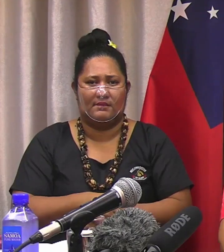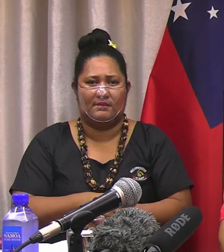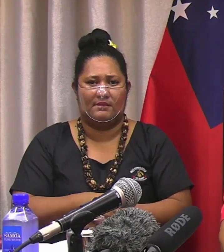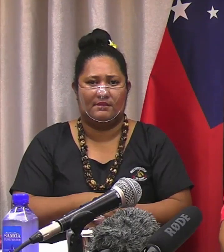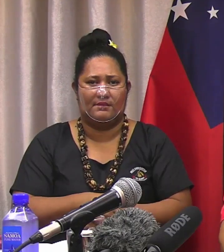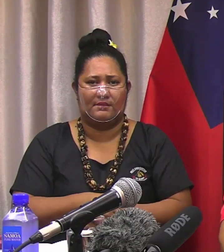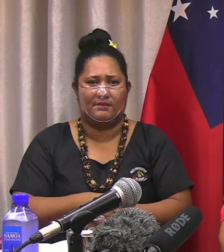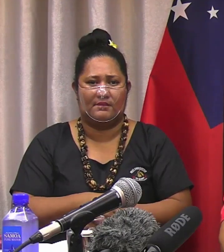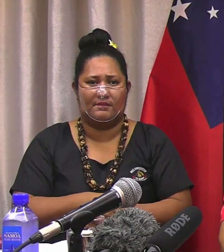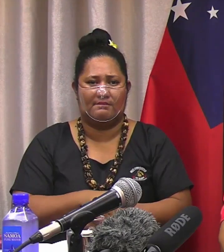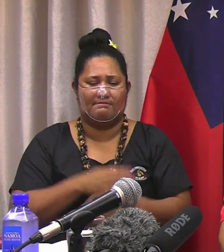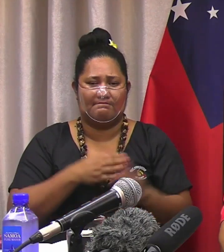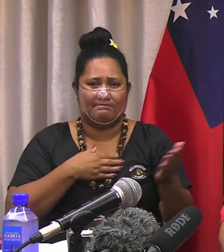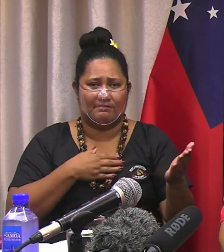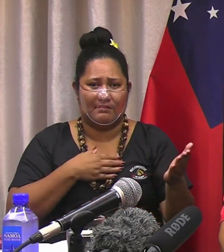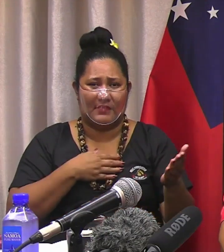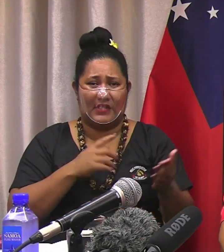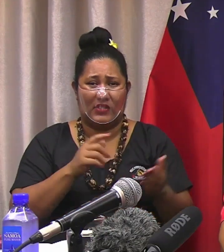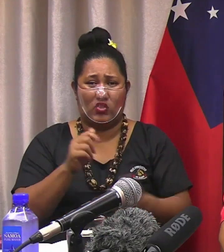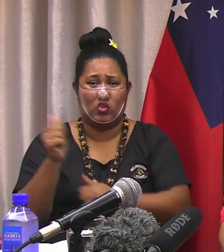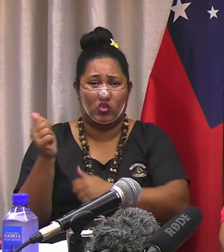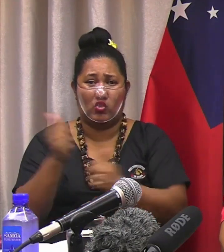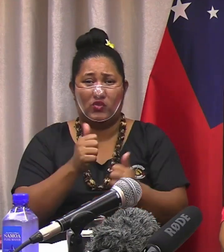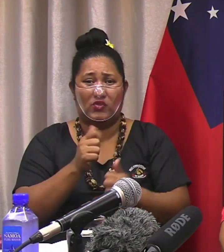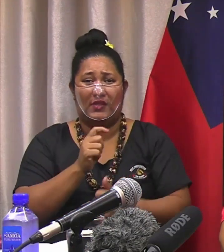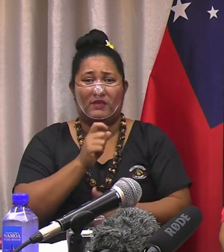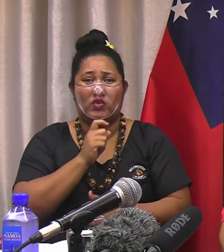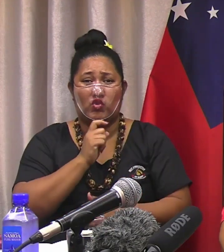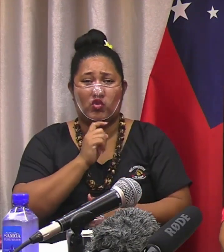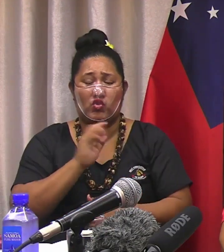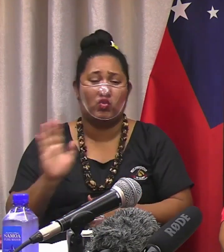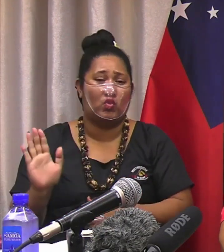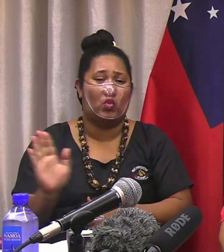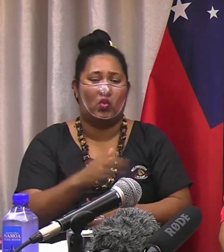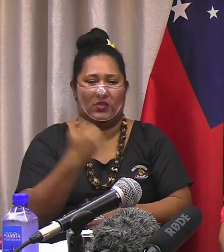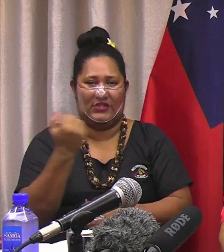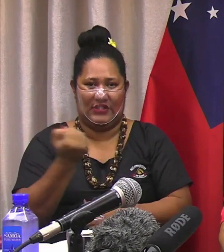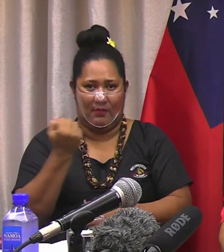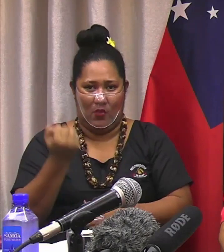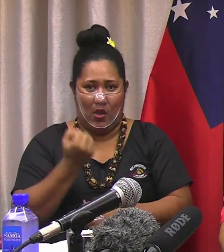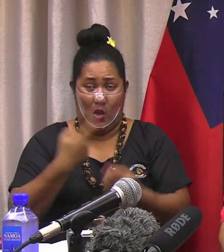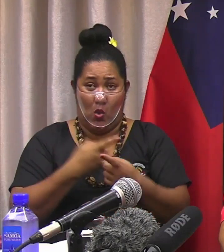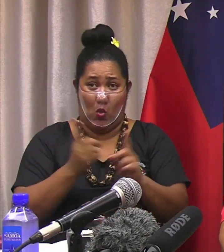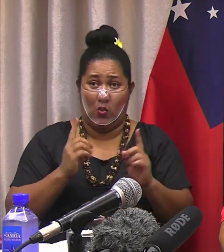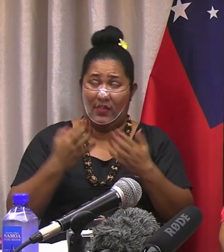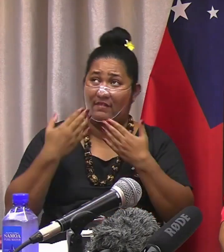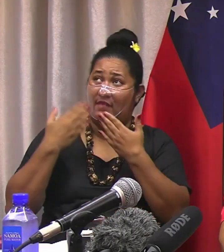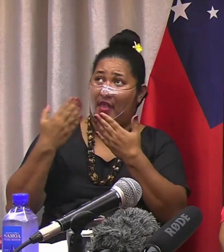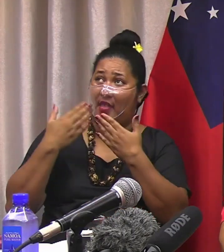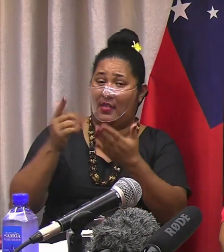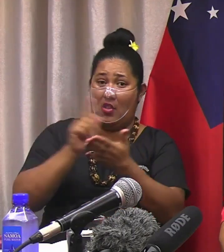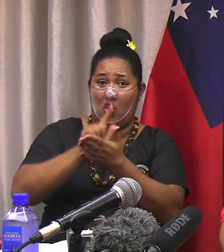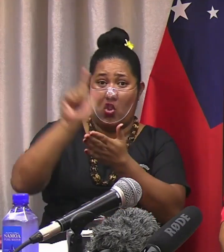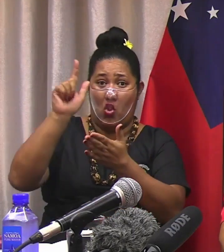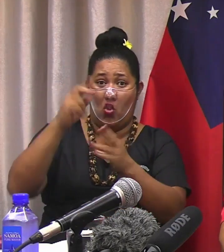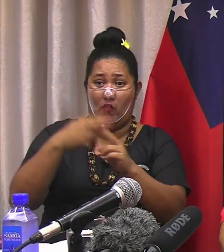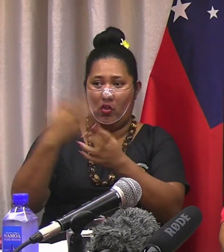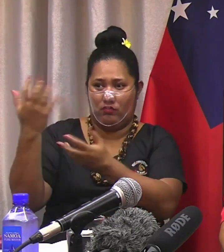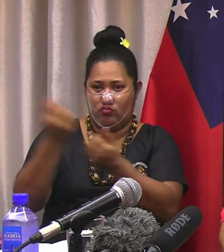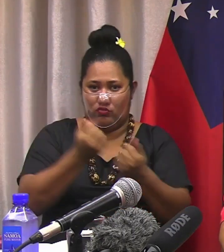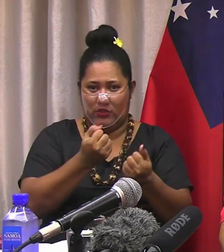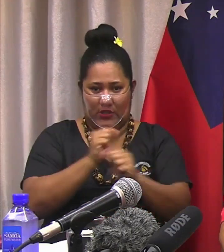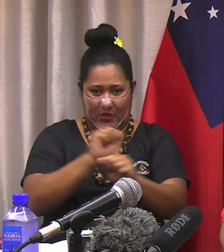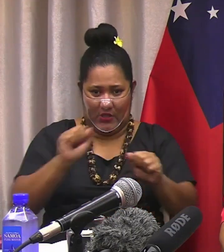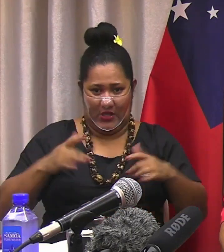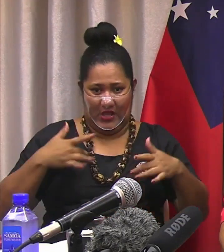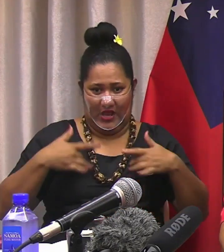A pleasant good afternoon to you all, Samoa. We thank our Lord for bringing our lives safely